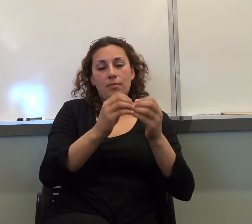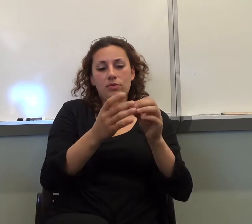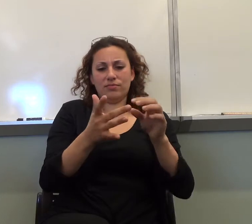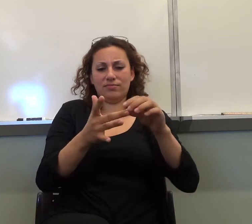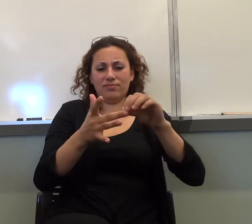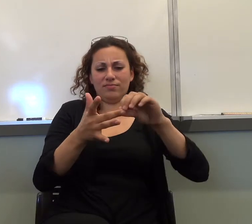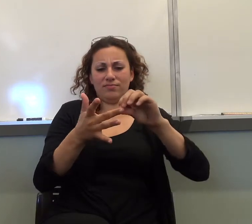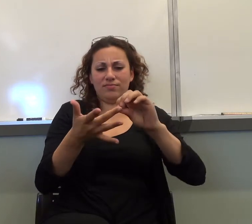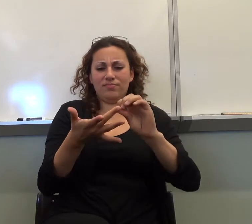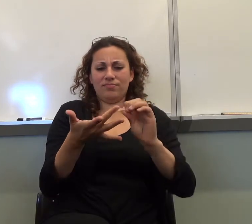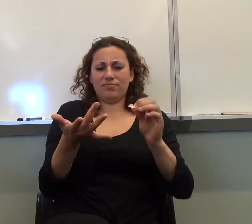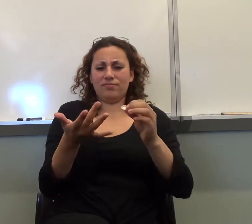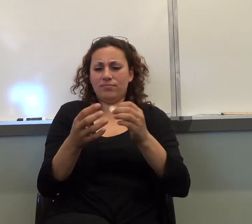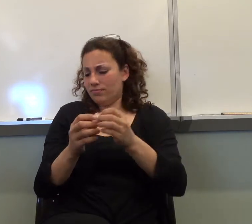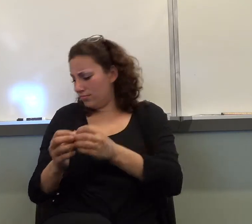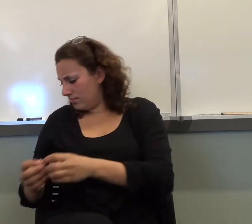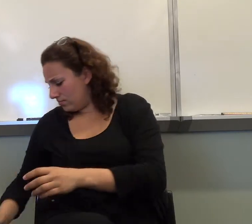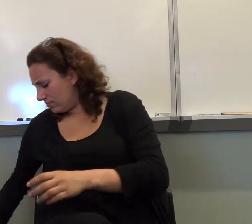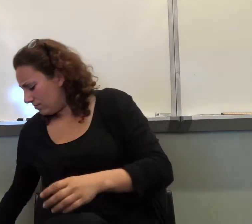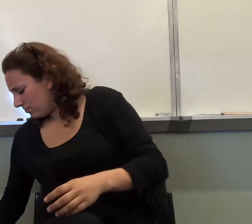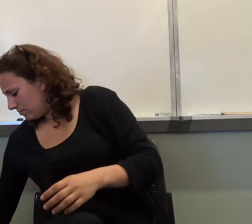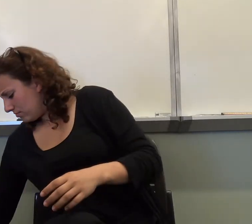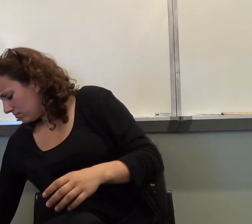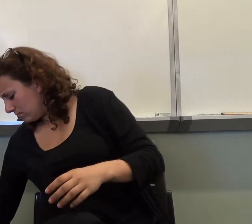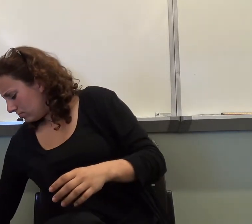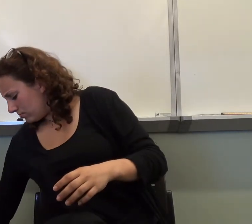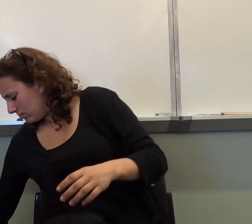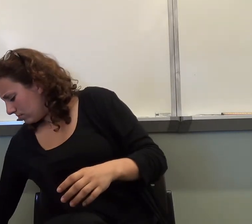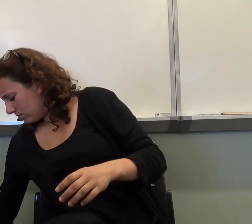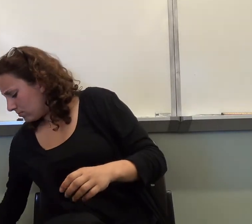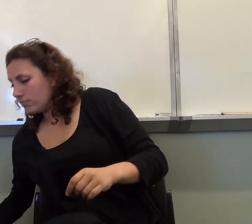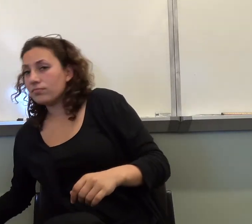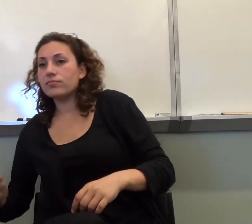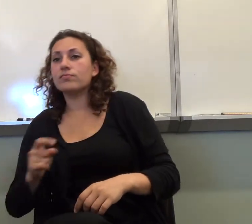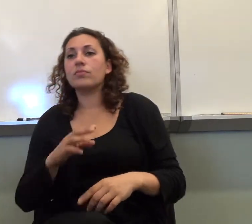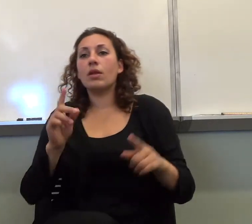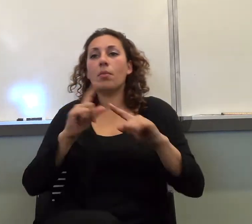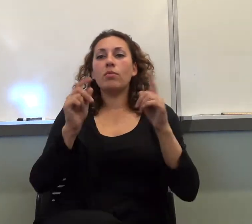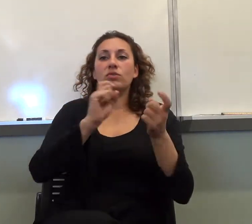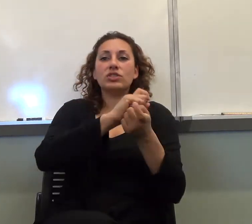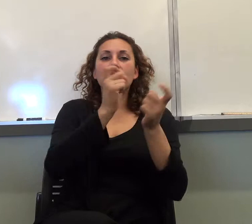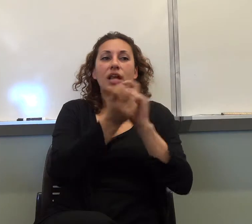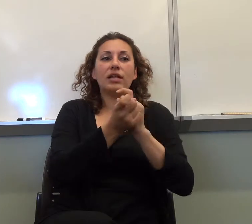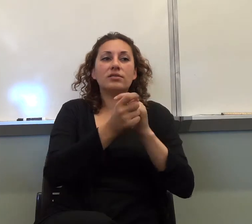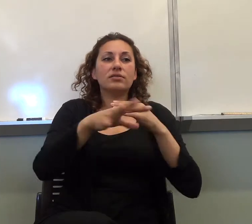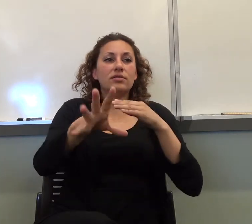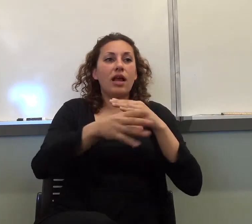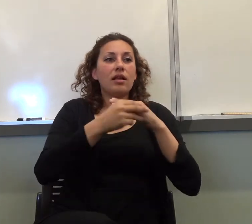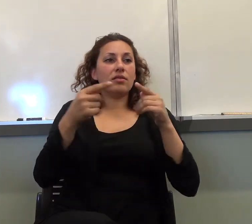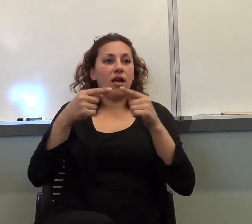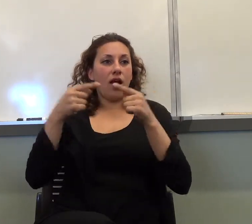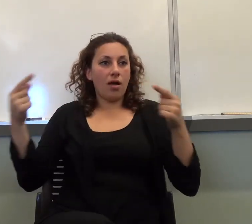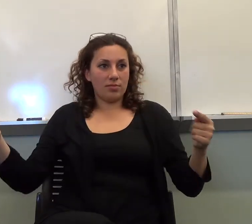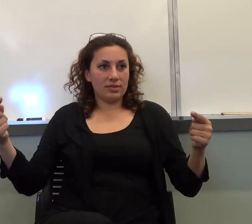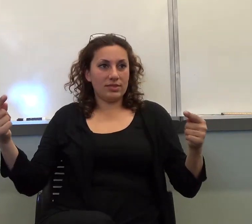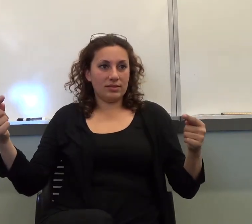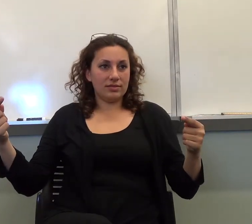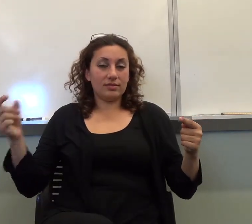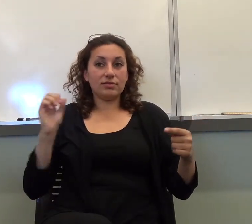change it immediately to addition of the opposite. Now this is where we should use the rule because it's important to get it correct. And the opposite of minus 8 is